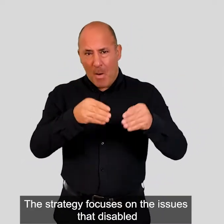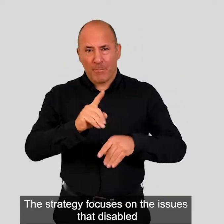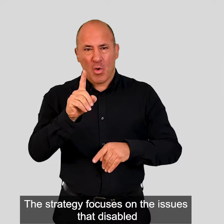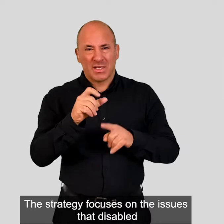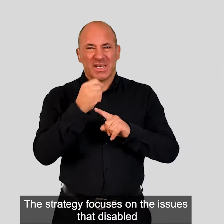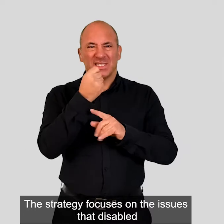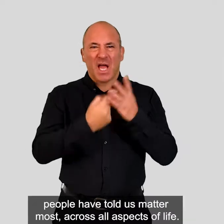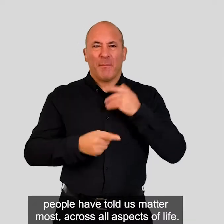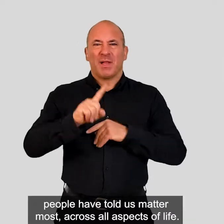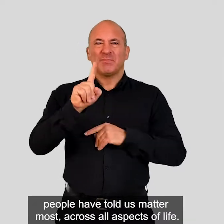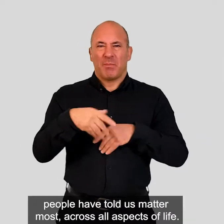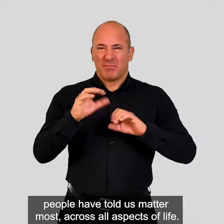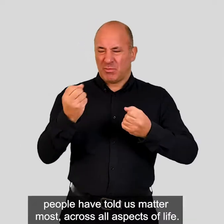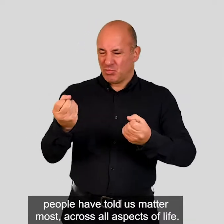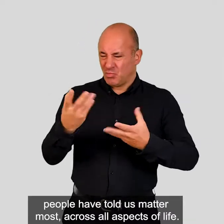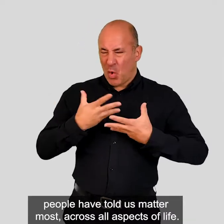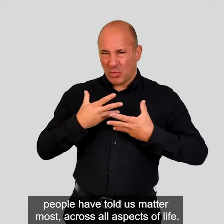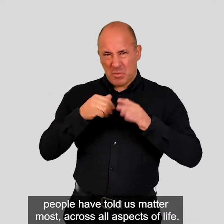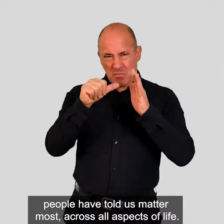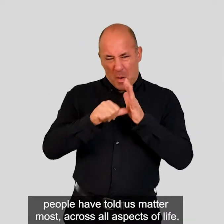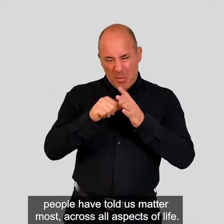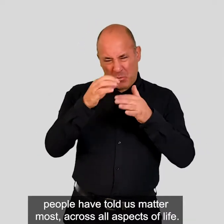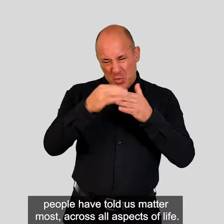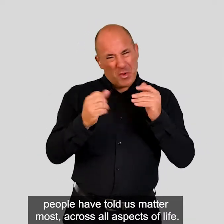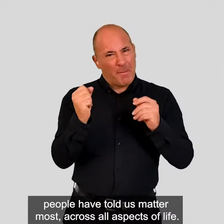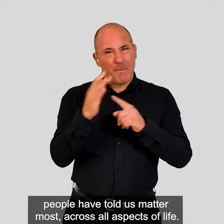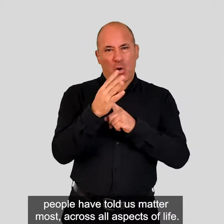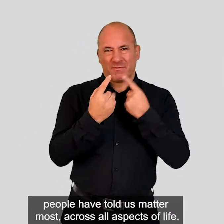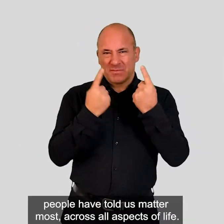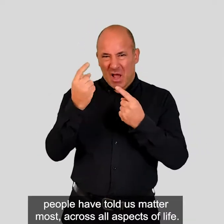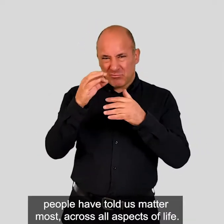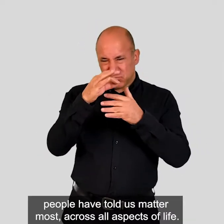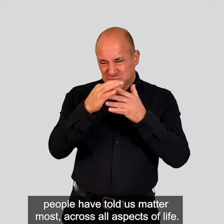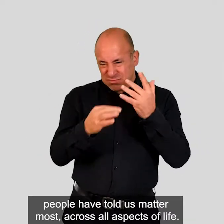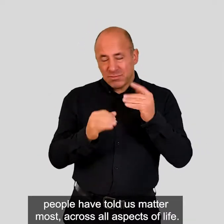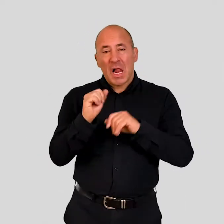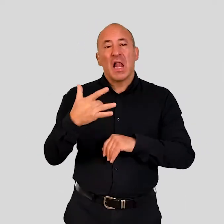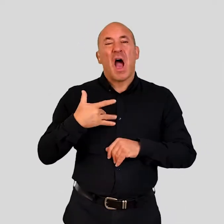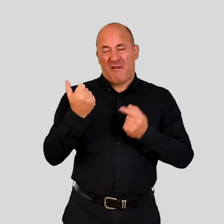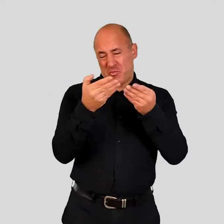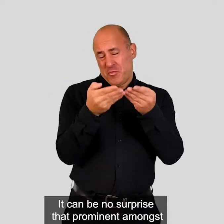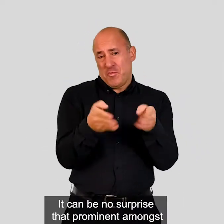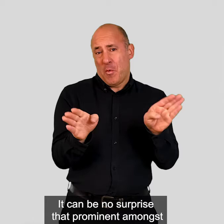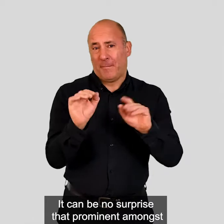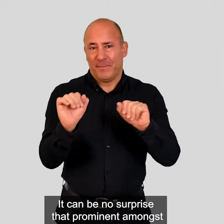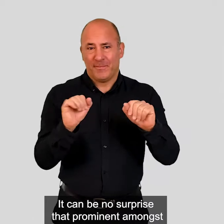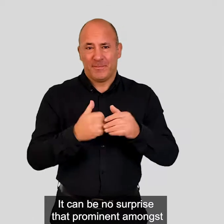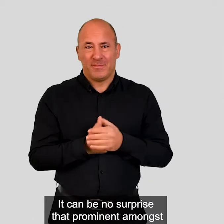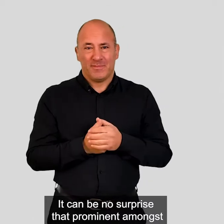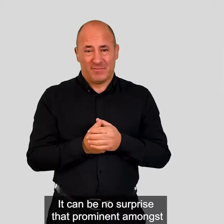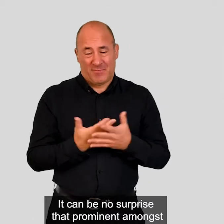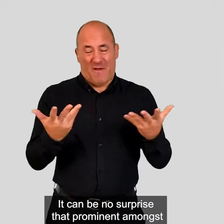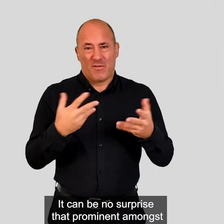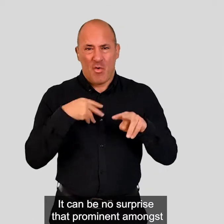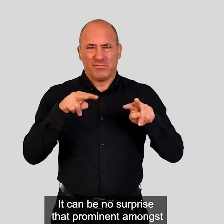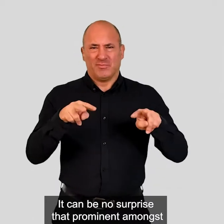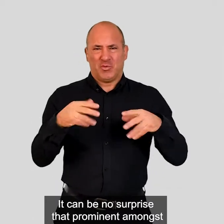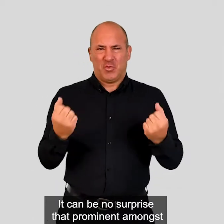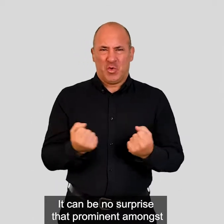that disabled people have told us matter most across all aspects of life. It can be no surprise that prominent amongst